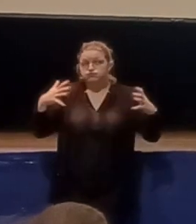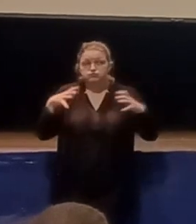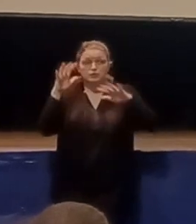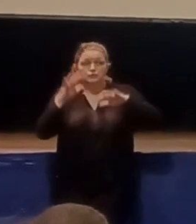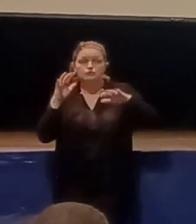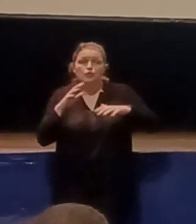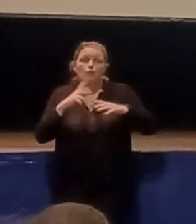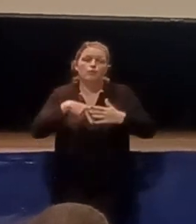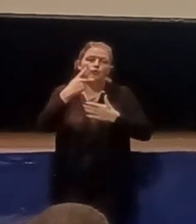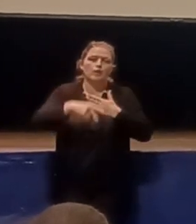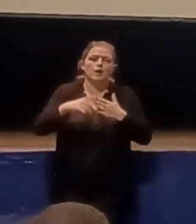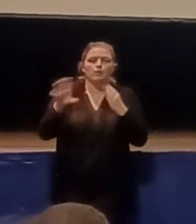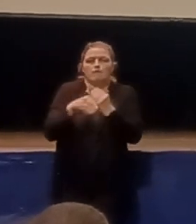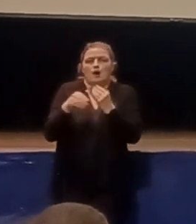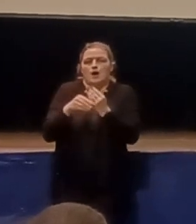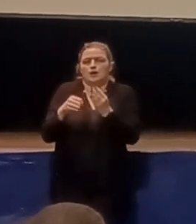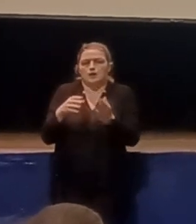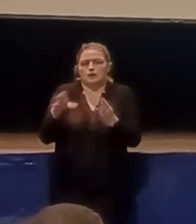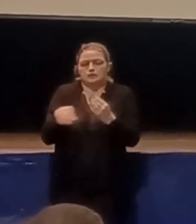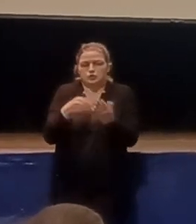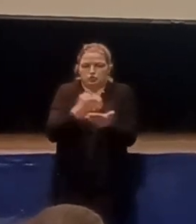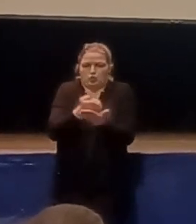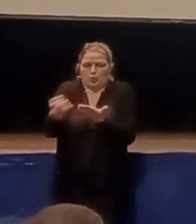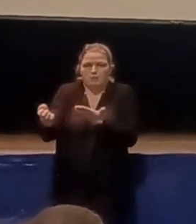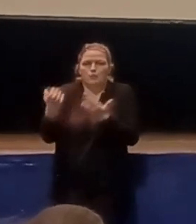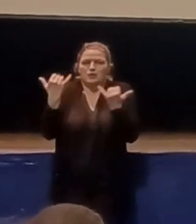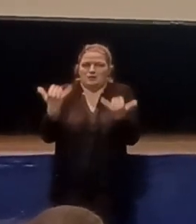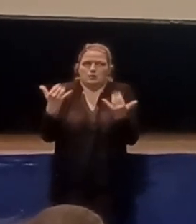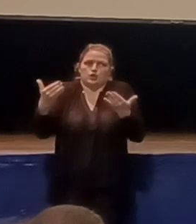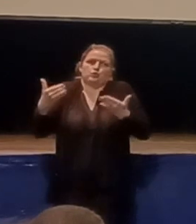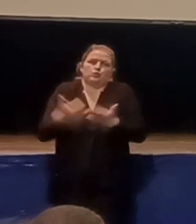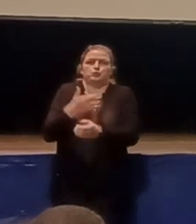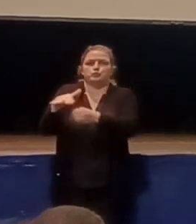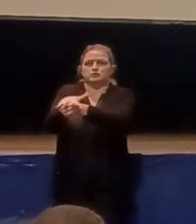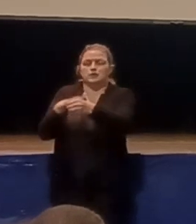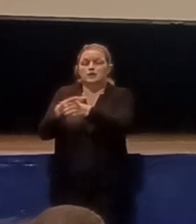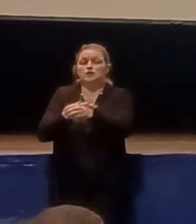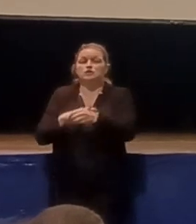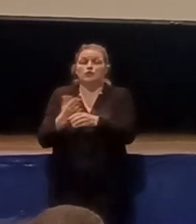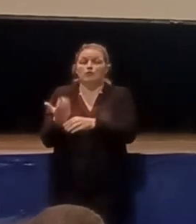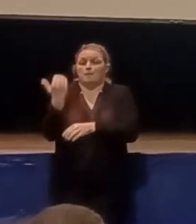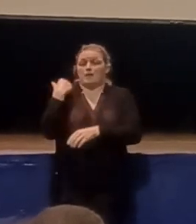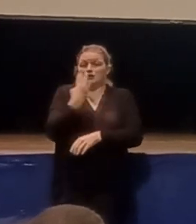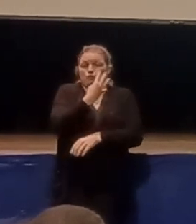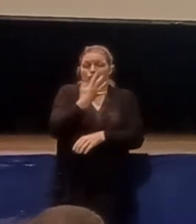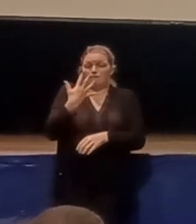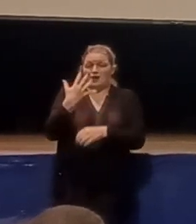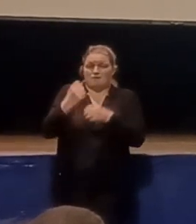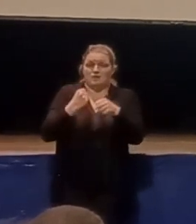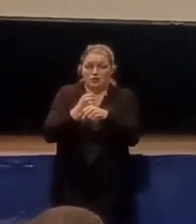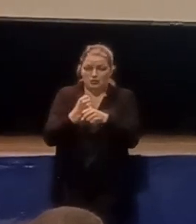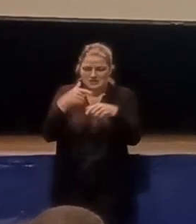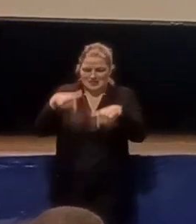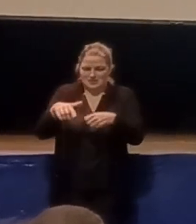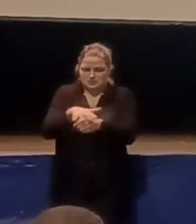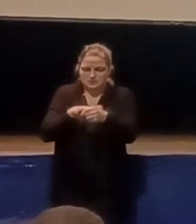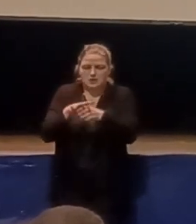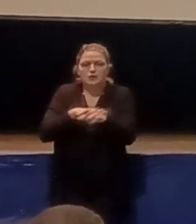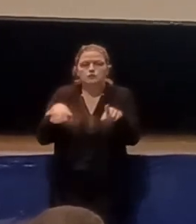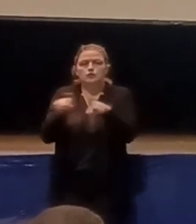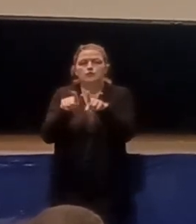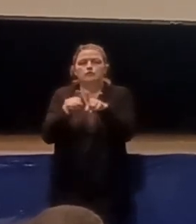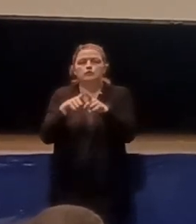additional equipment, we found the need for an additional site. And so for the last 4 or 5 years, this site has also served as